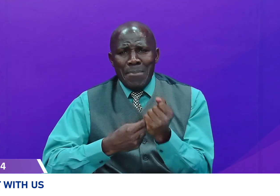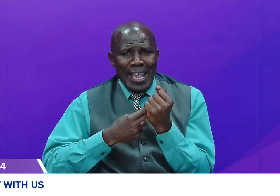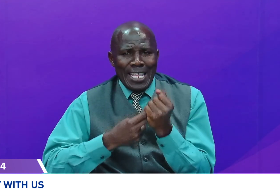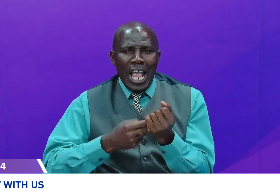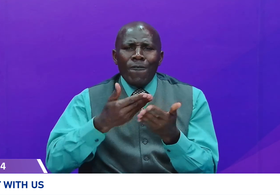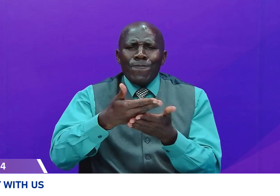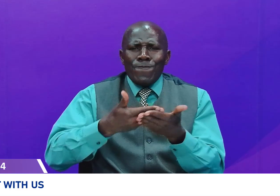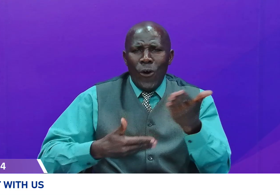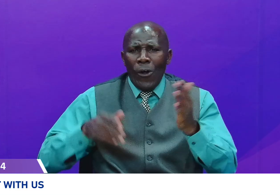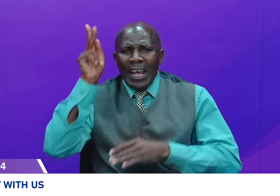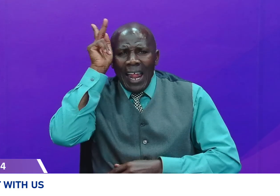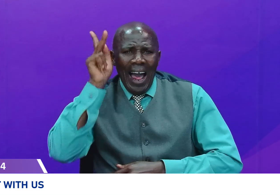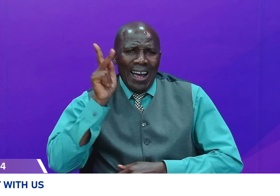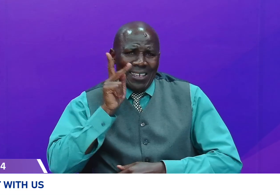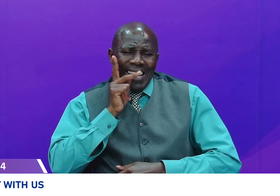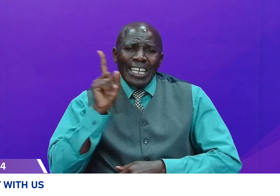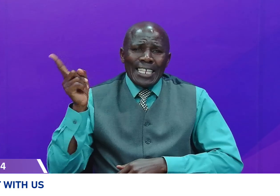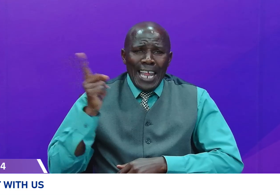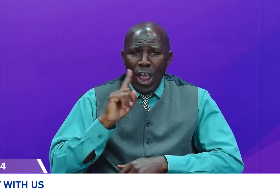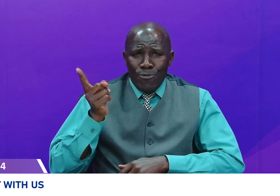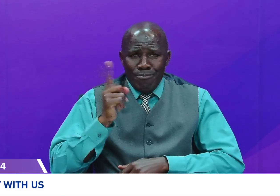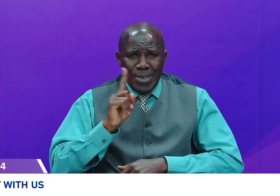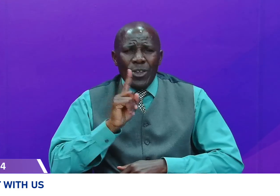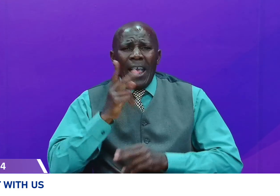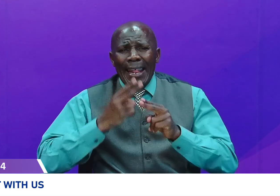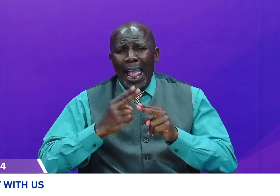rollout at both national and county levels.